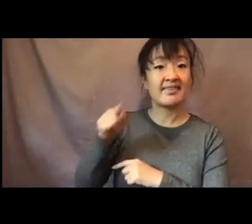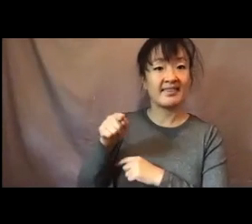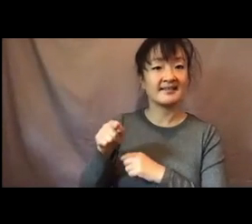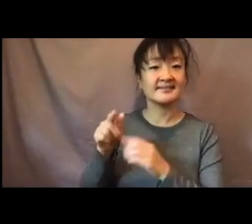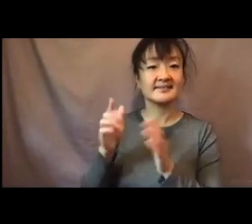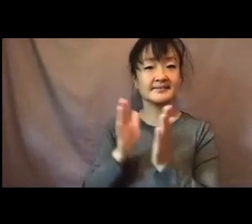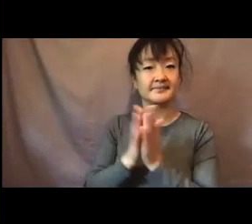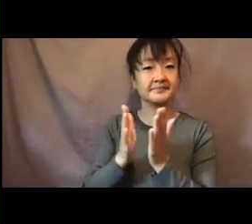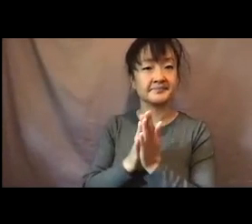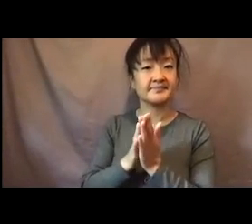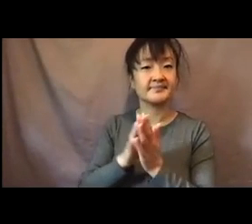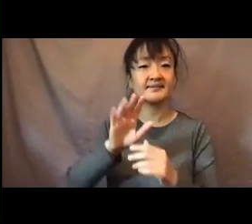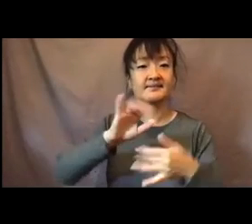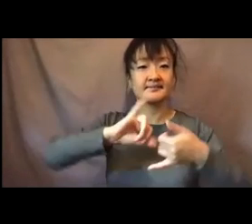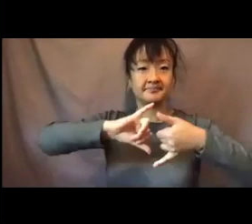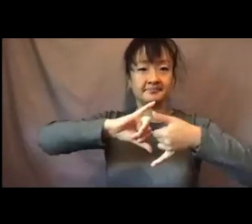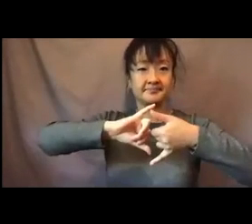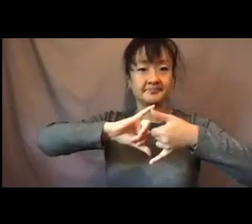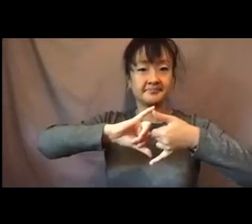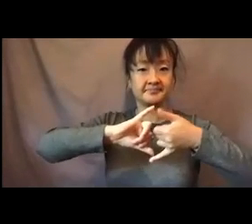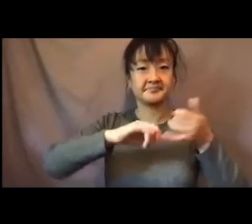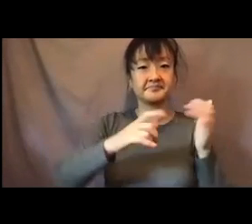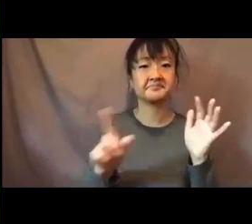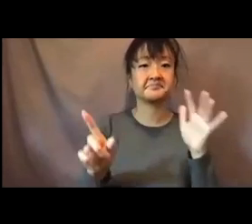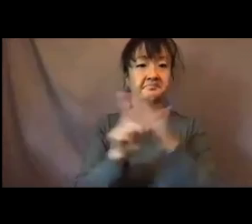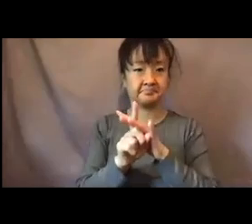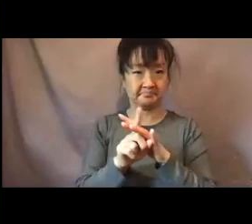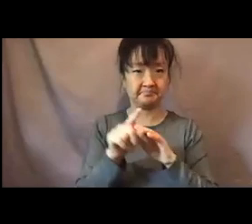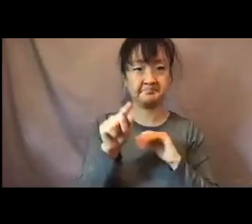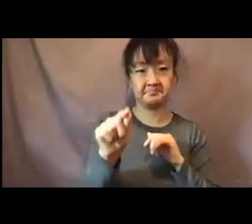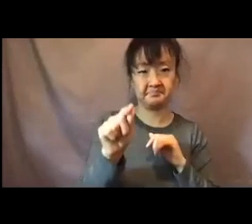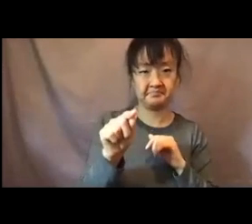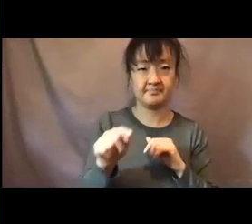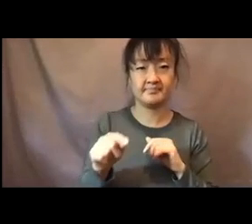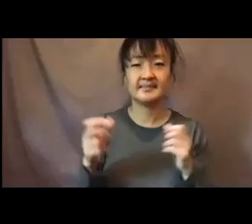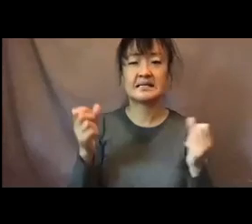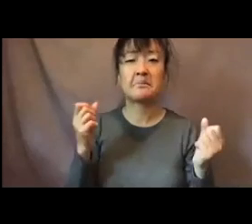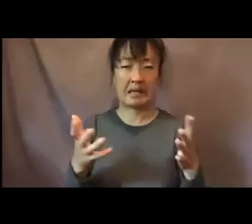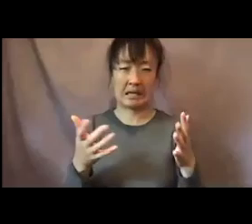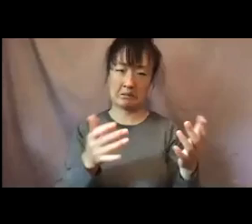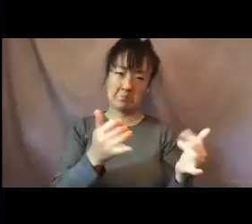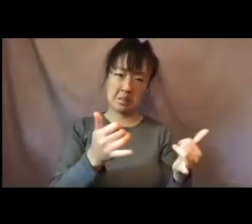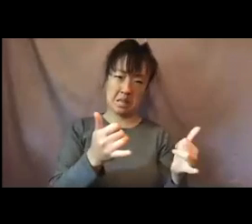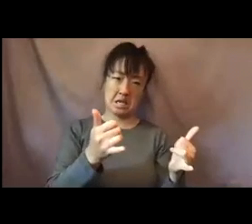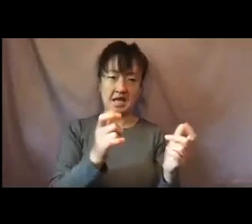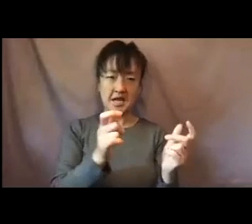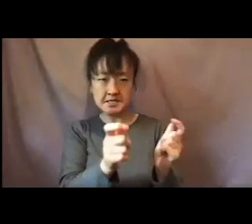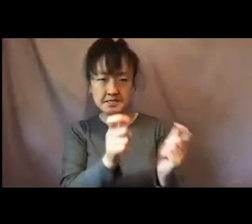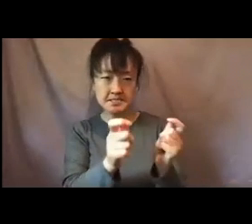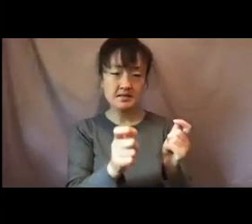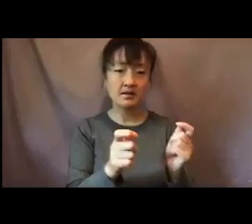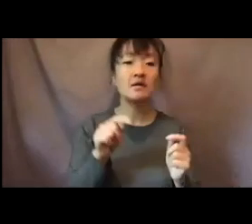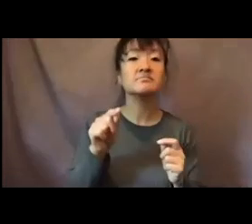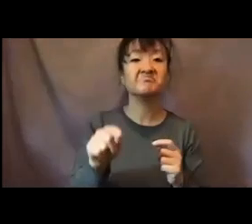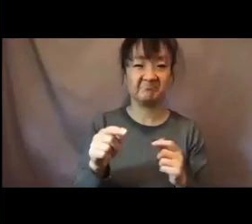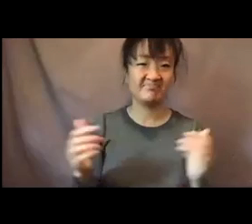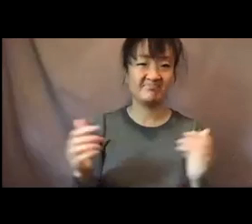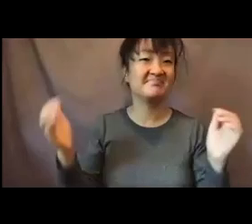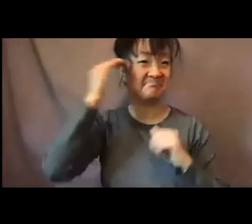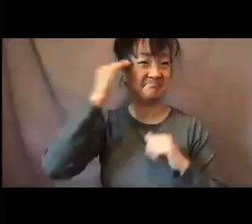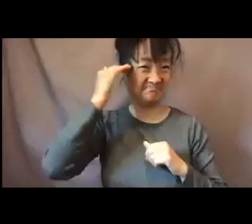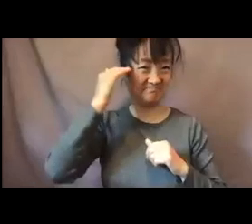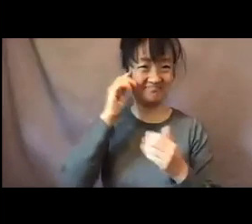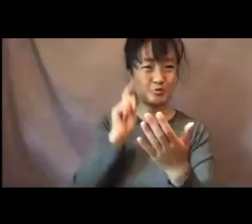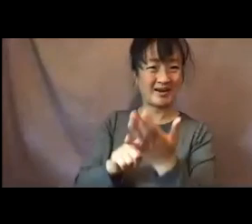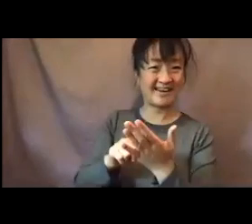yin-yang representation came to be. Many were played with, but this is the one that we're probably all more familiar with, where you